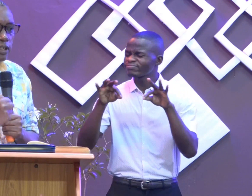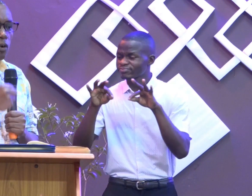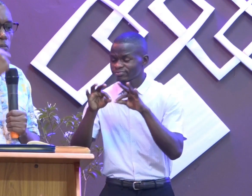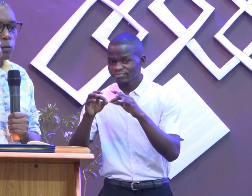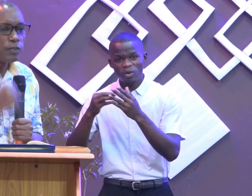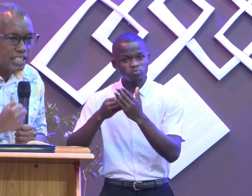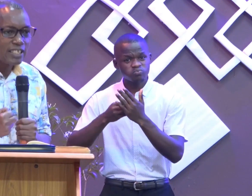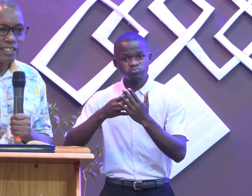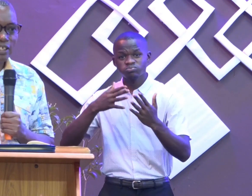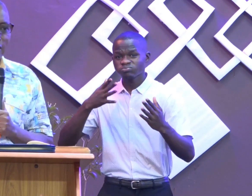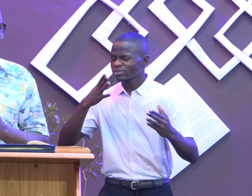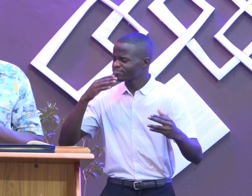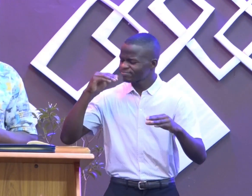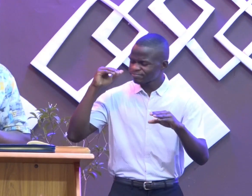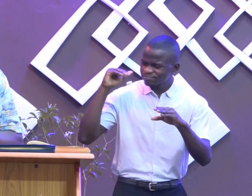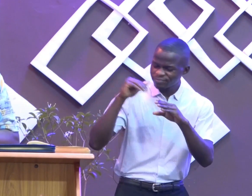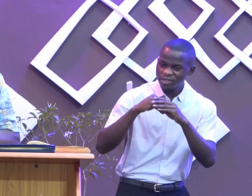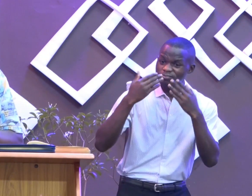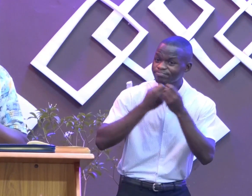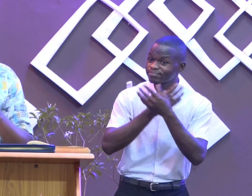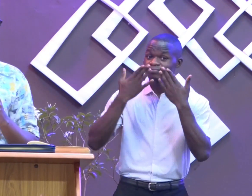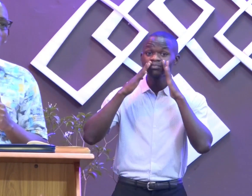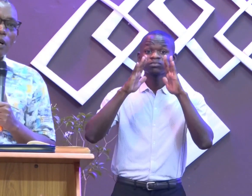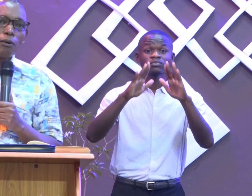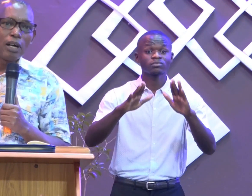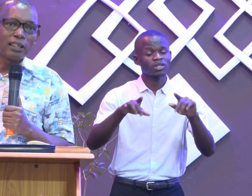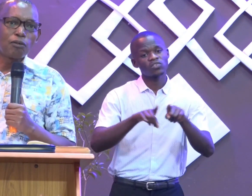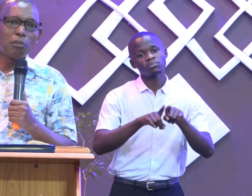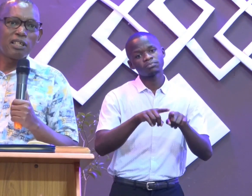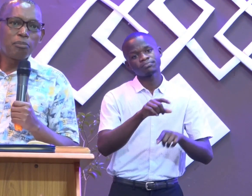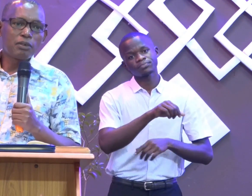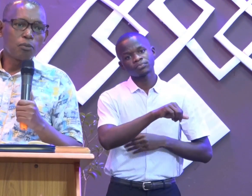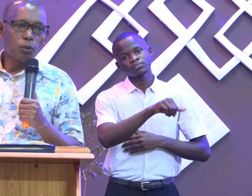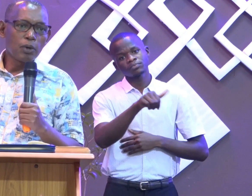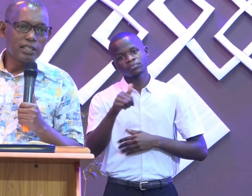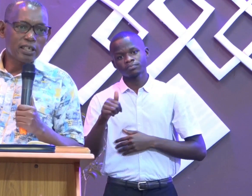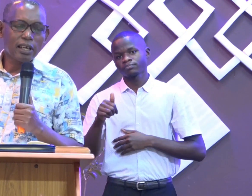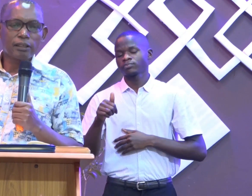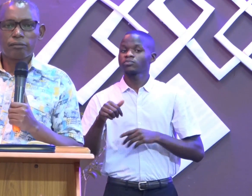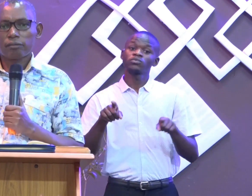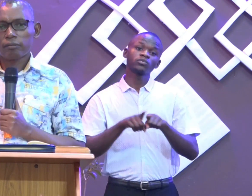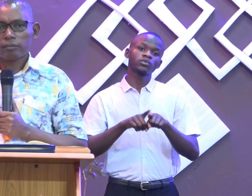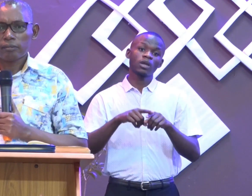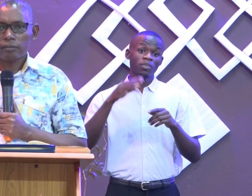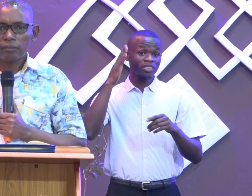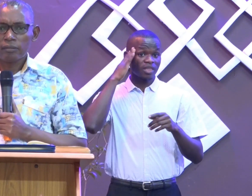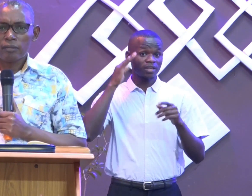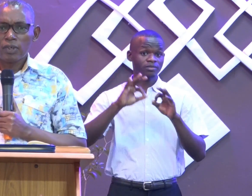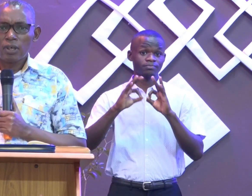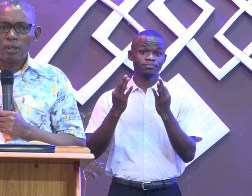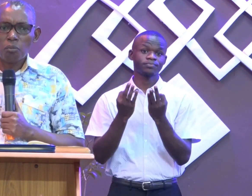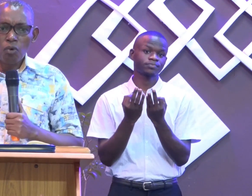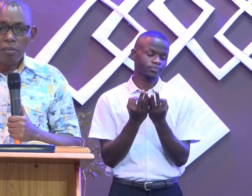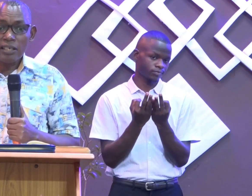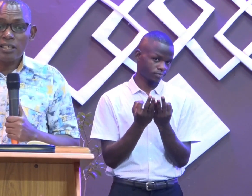beneficial. Mukugaso munji. In the much blessing. Omulala ye mukwano gwange gwe mbadde mpita omukulu w'ekika. Another is my friend, I've been